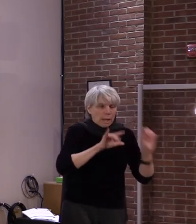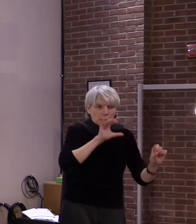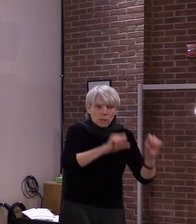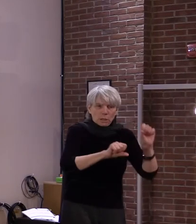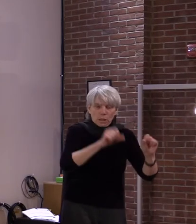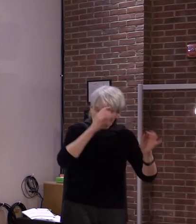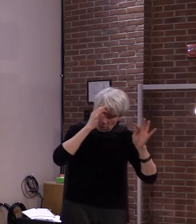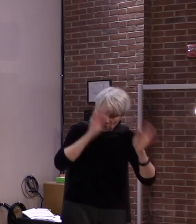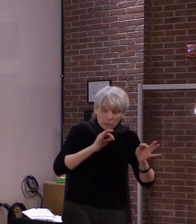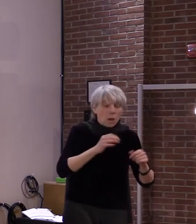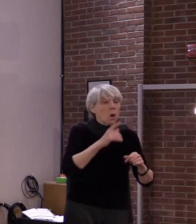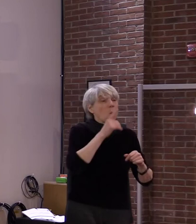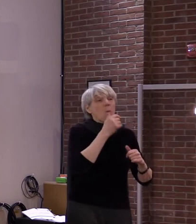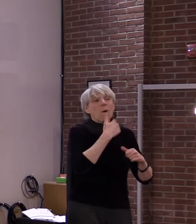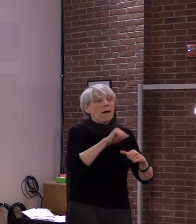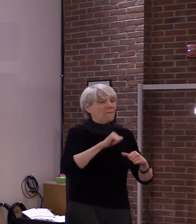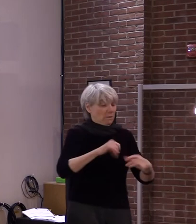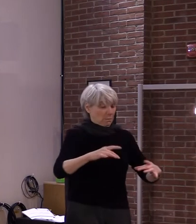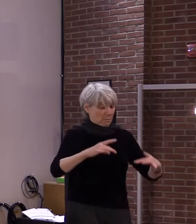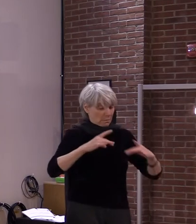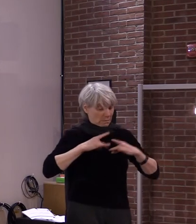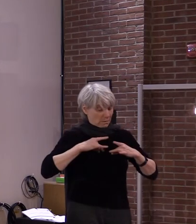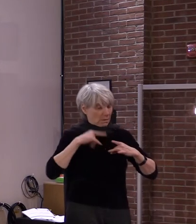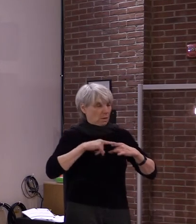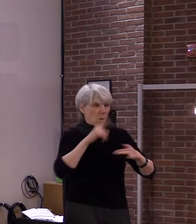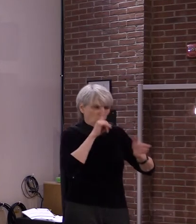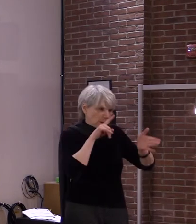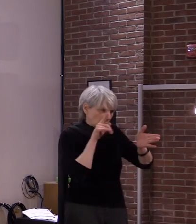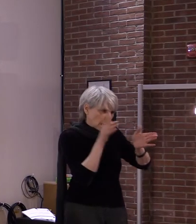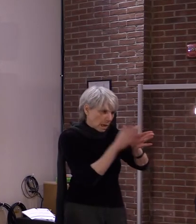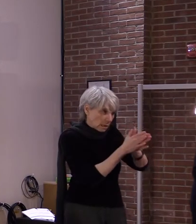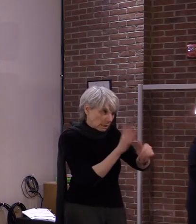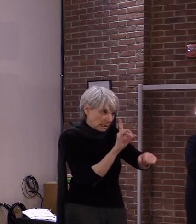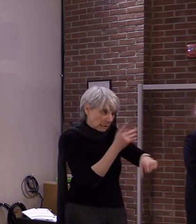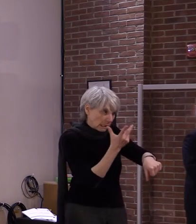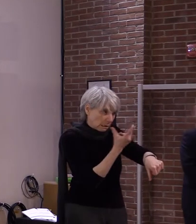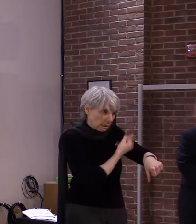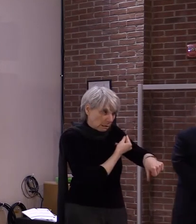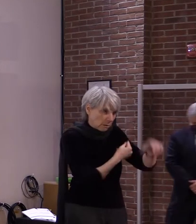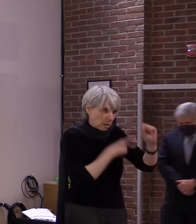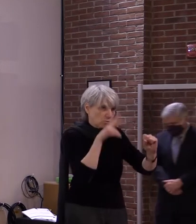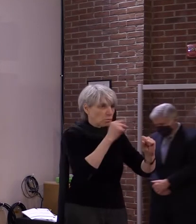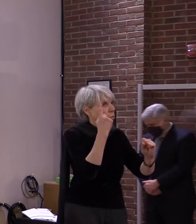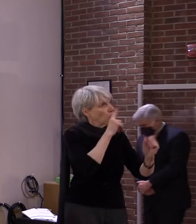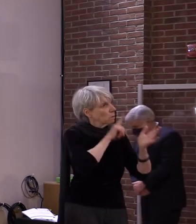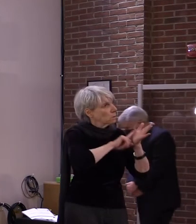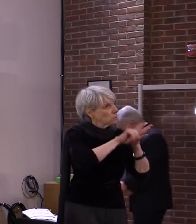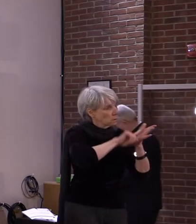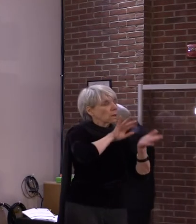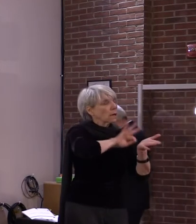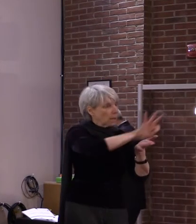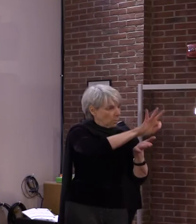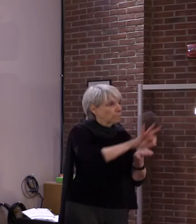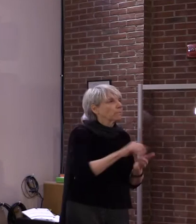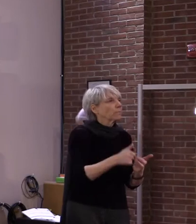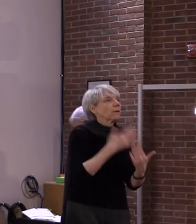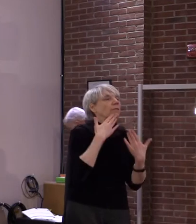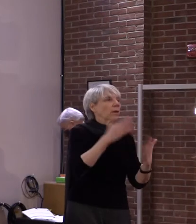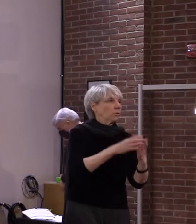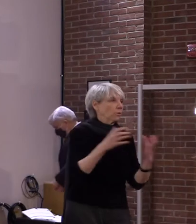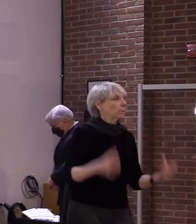everybody who becomes a case that is a question that we'll be uh seeking out thank you